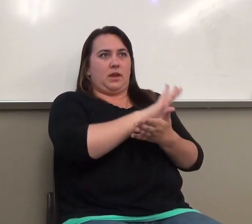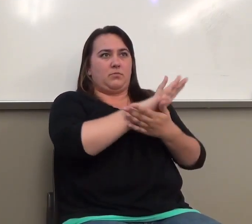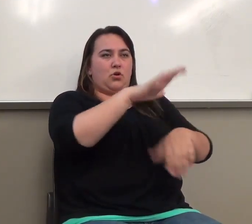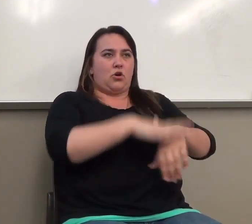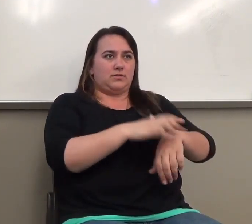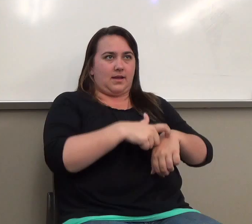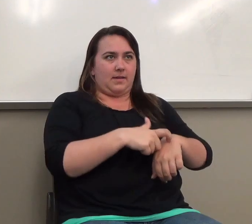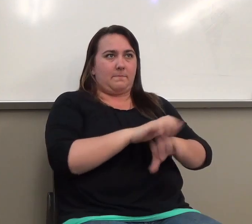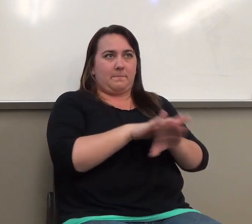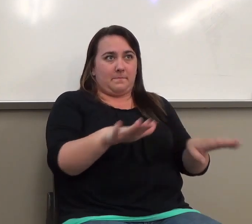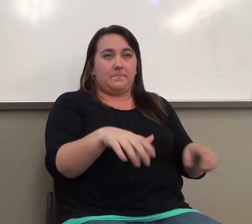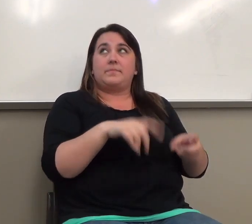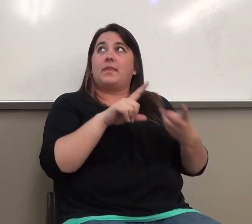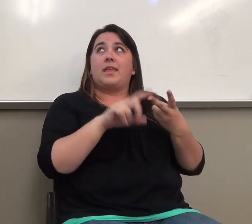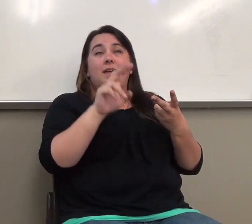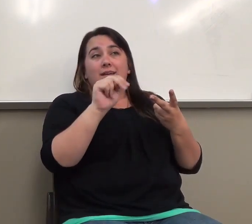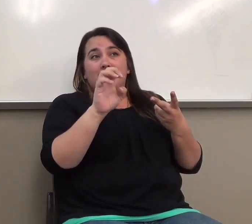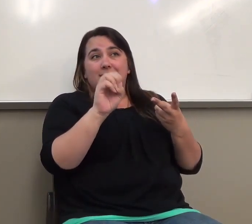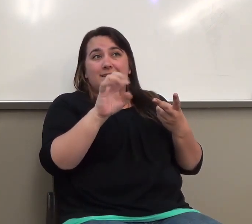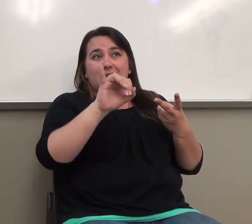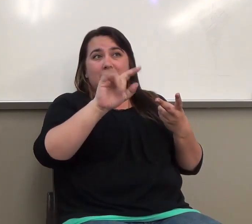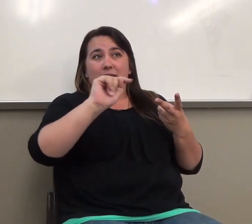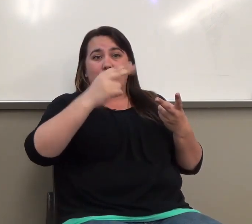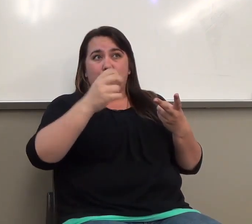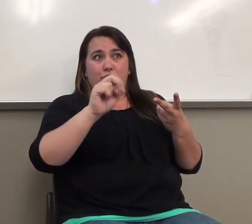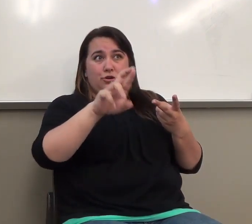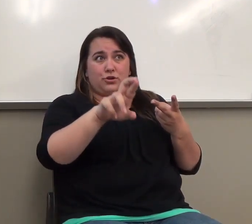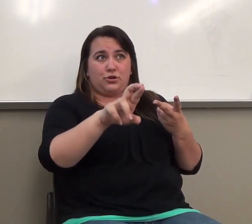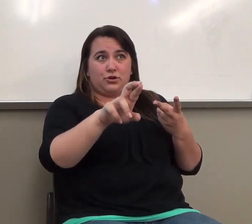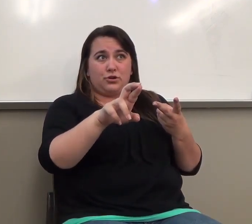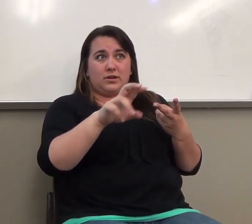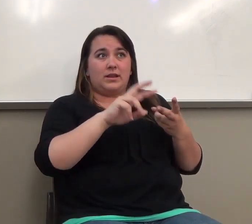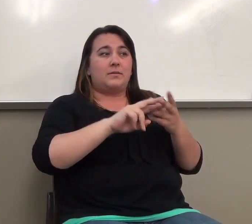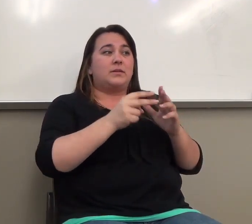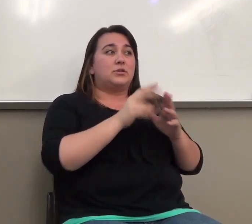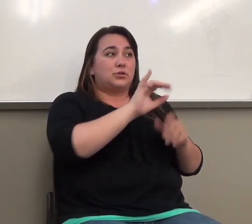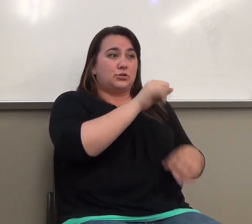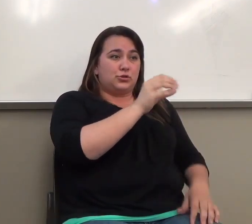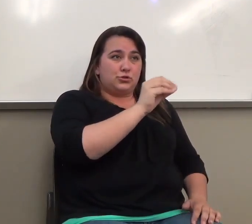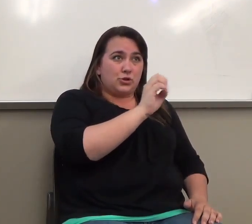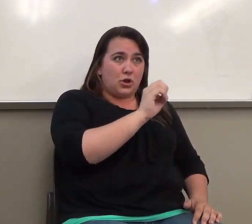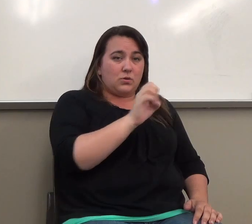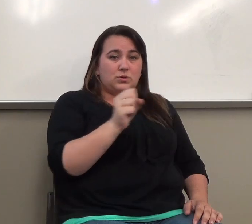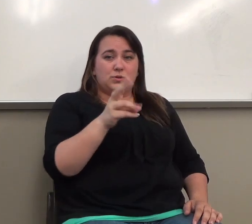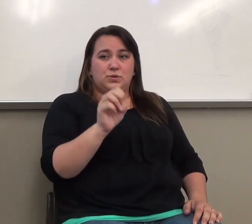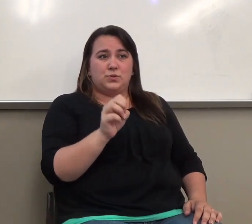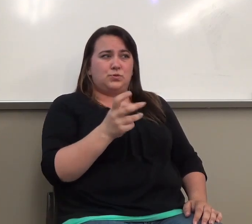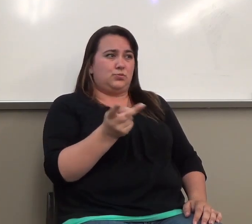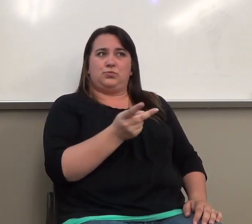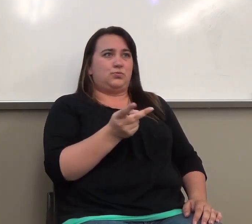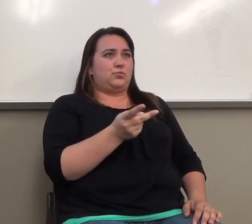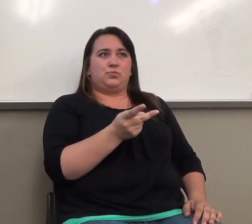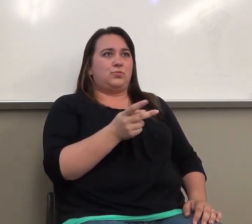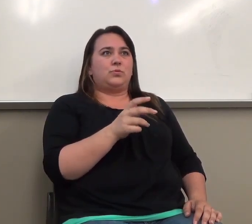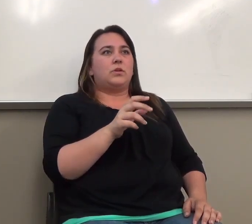saying he needs, every one of you, every one body needs to turn his or her paper in on